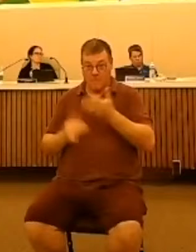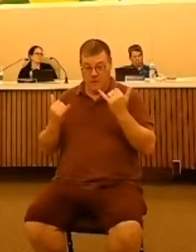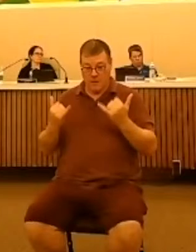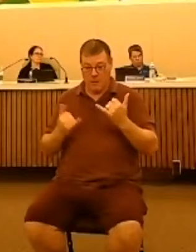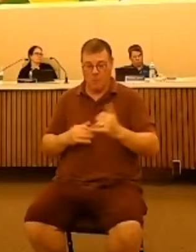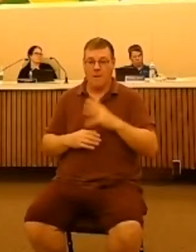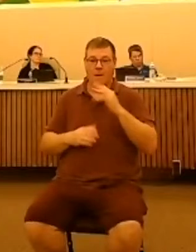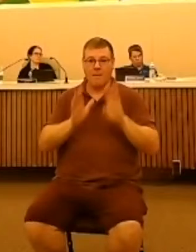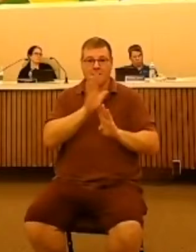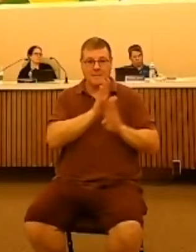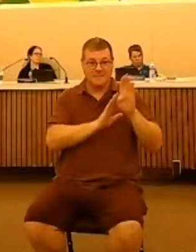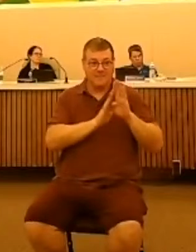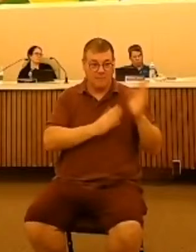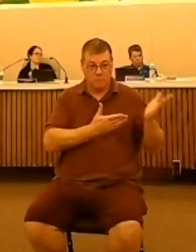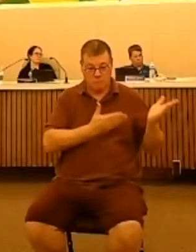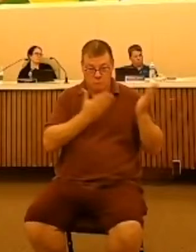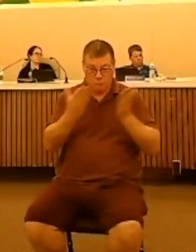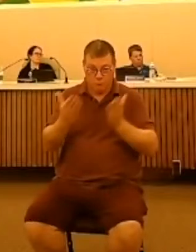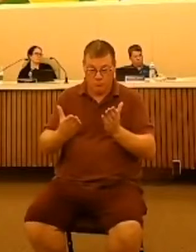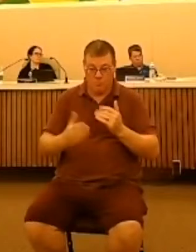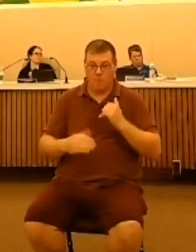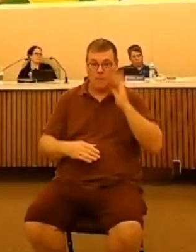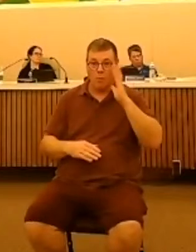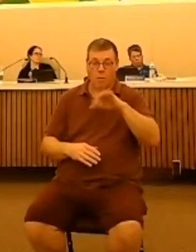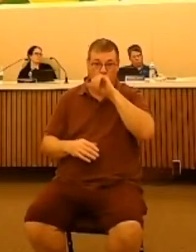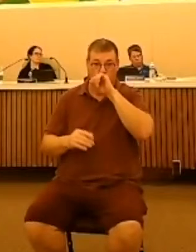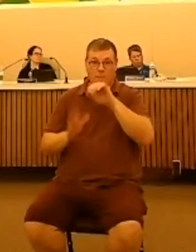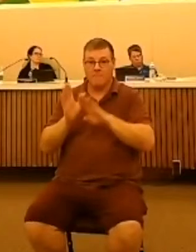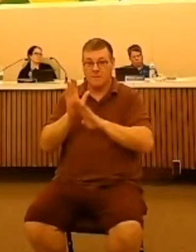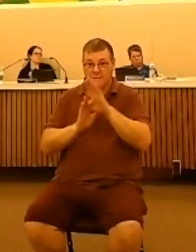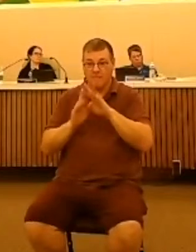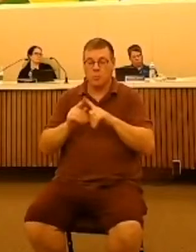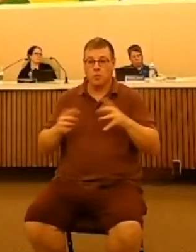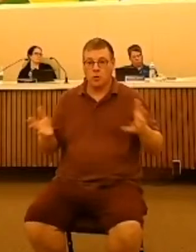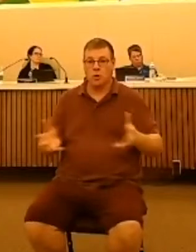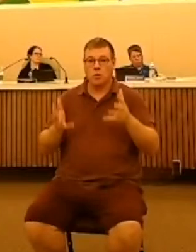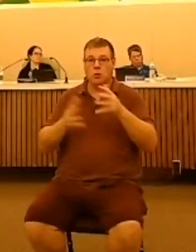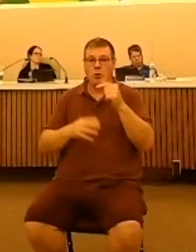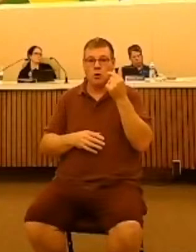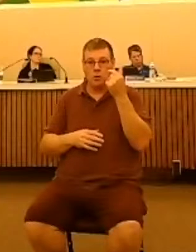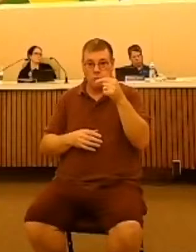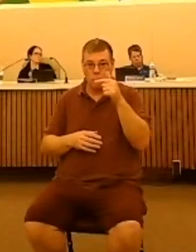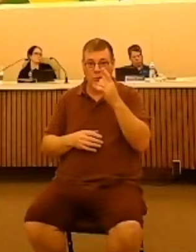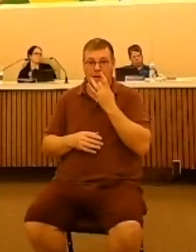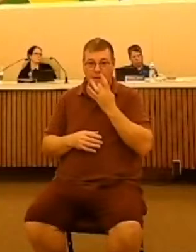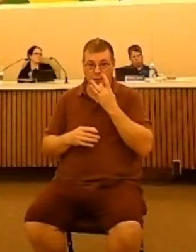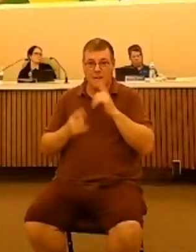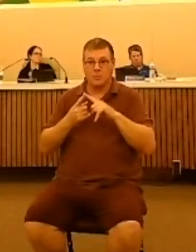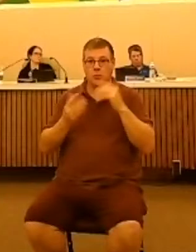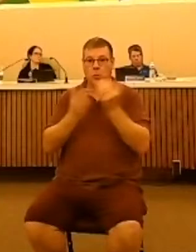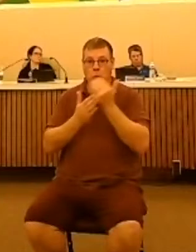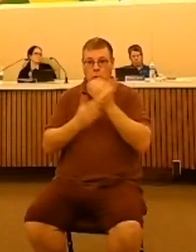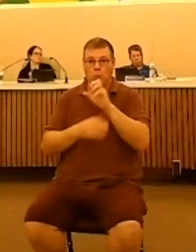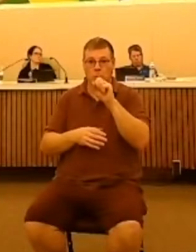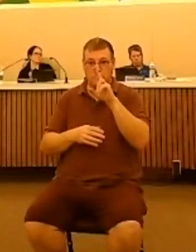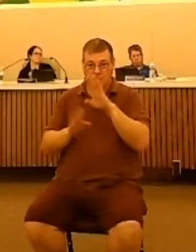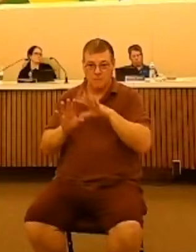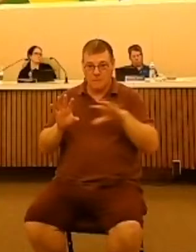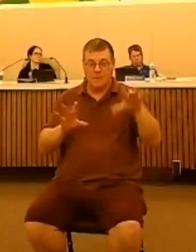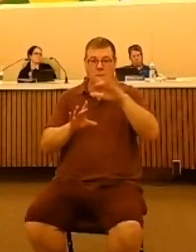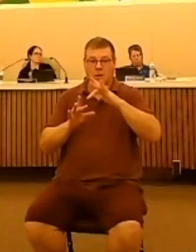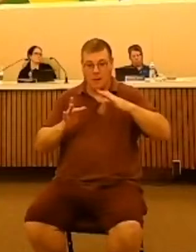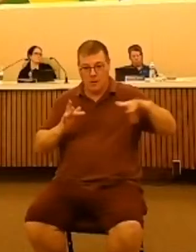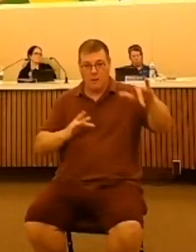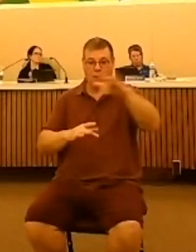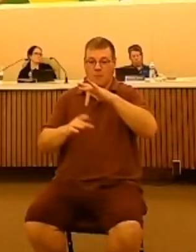this development would bring. We would love for the developer to encourage Greenlight to come into the new subdivision and be encouraged to run down Nevins